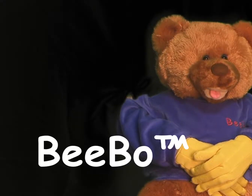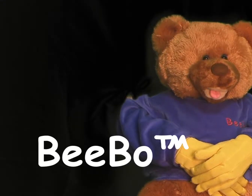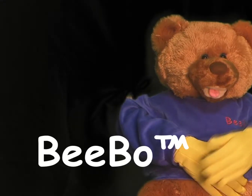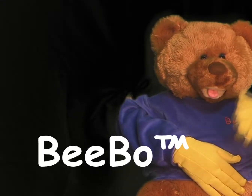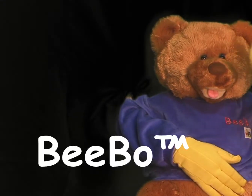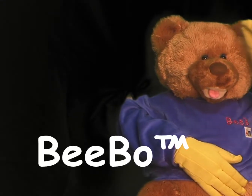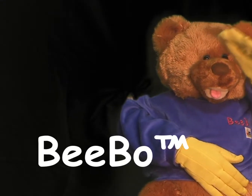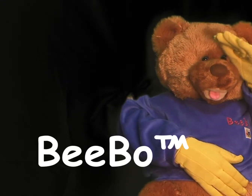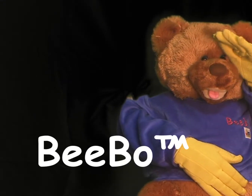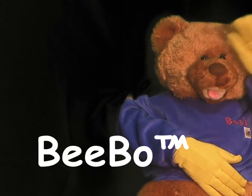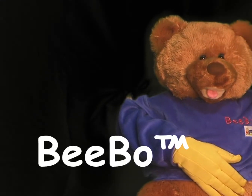Bebo!